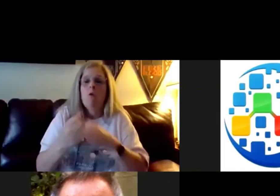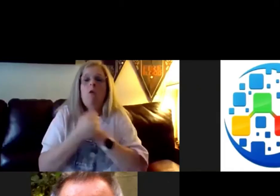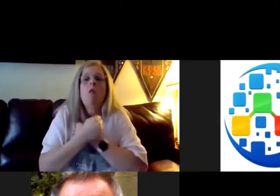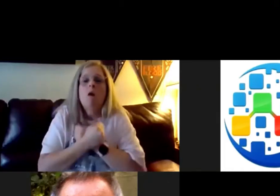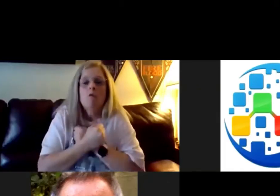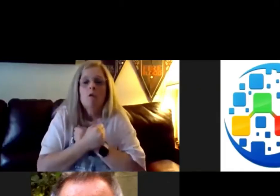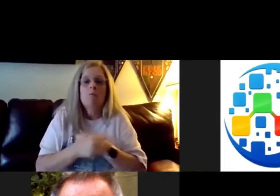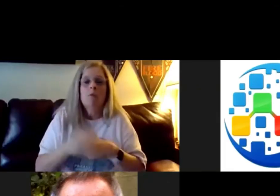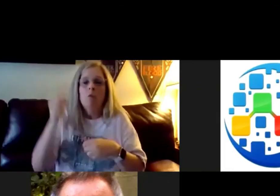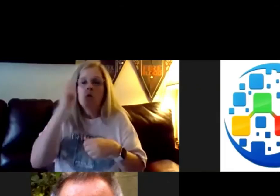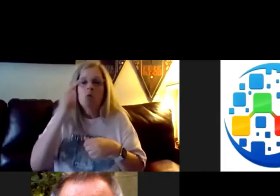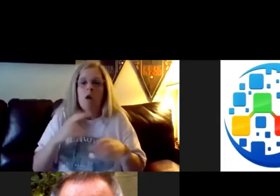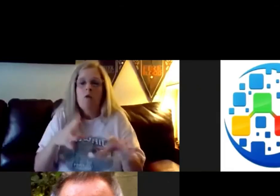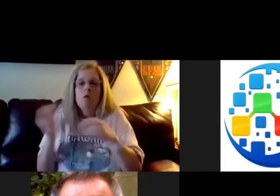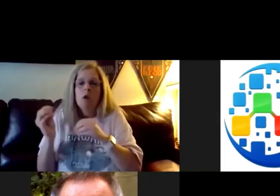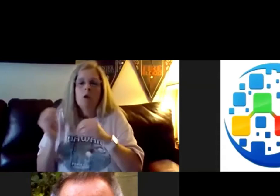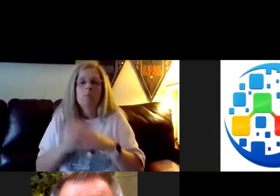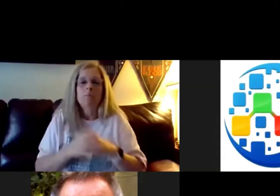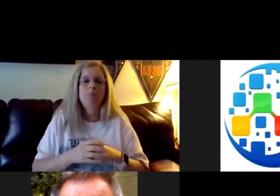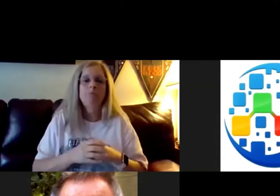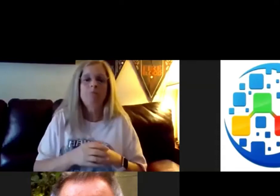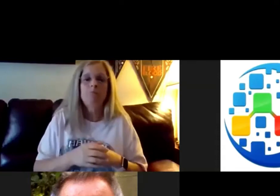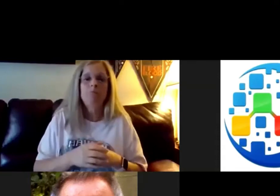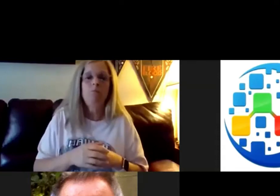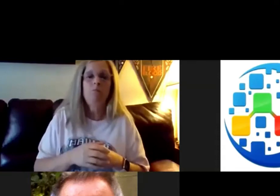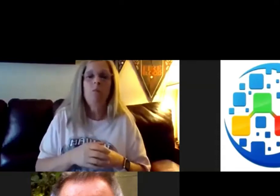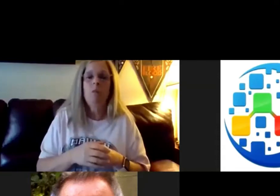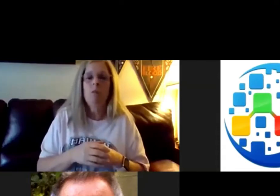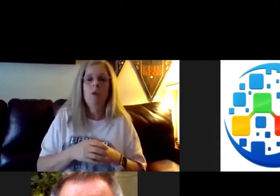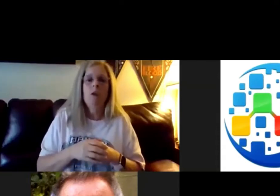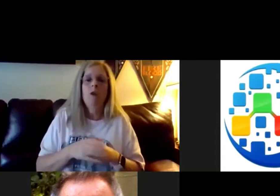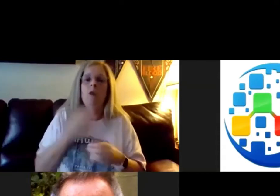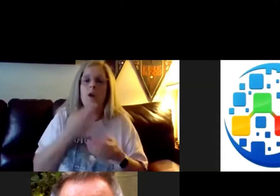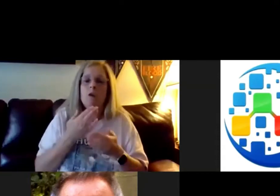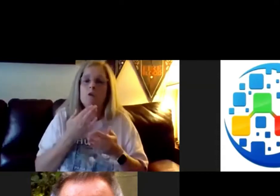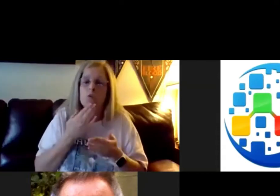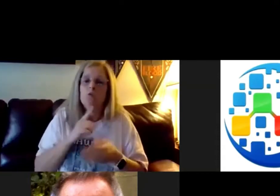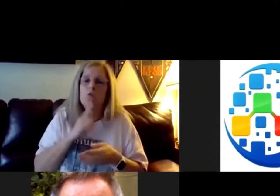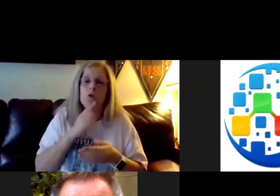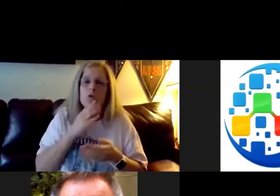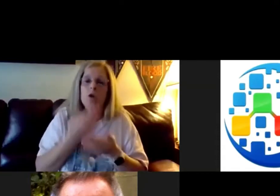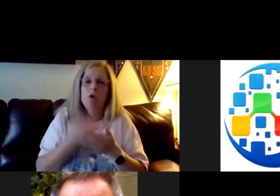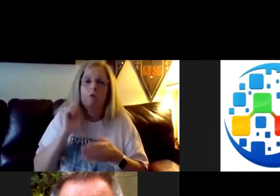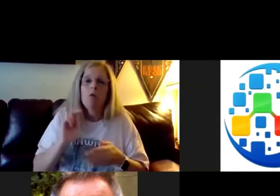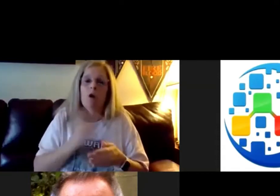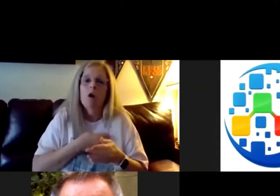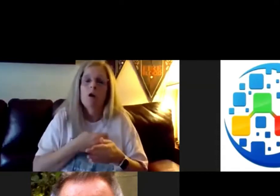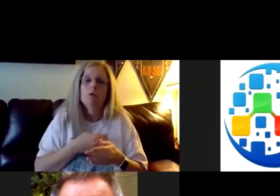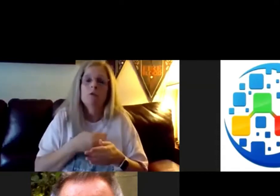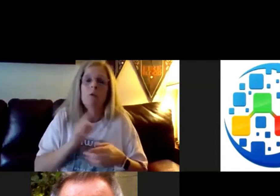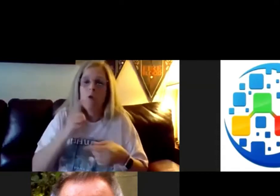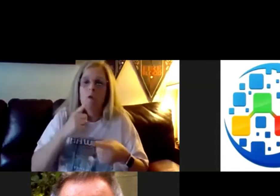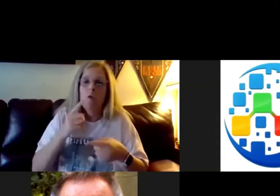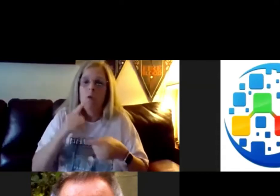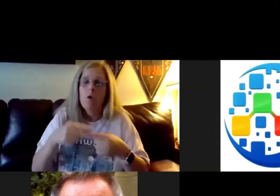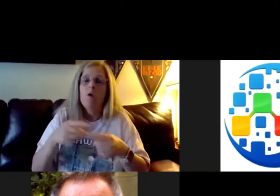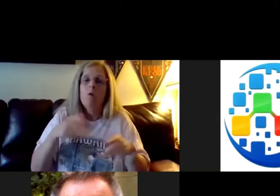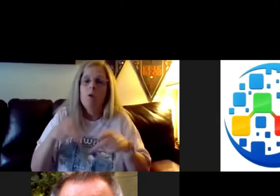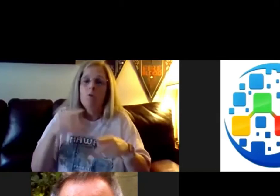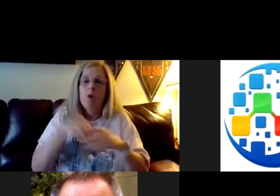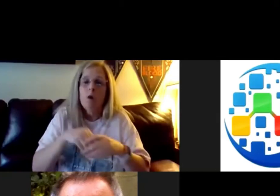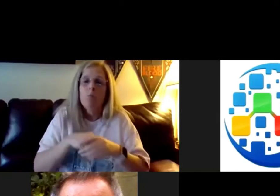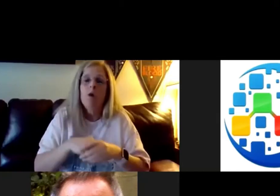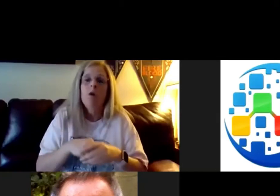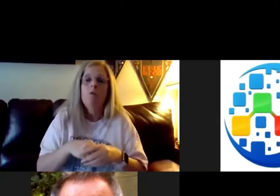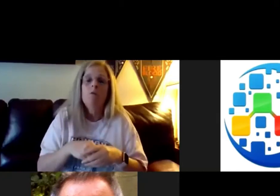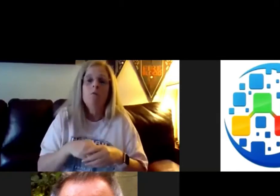will never leave. Again, that bodes really, really well for us because as these individuals come in, and again, they could be K through 12,